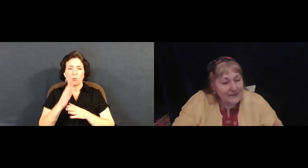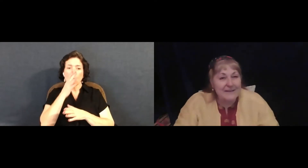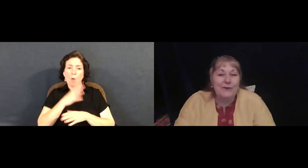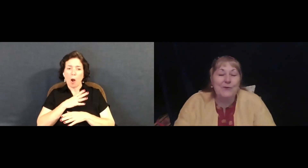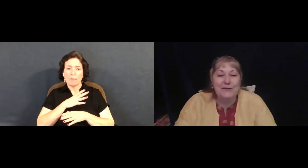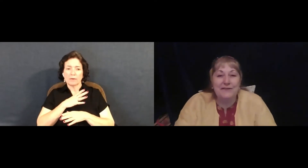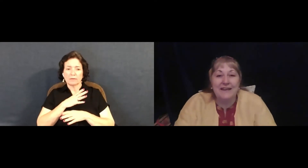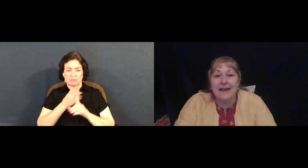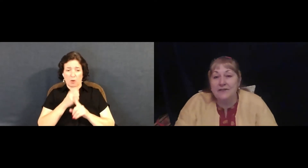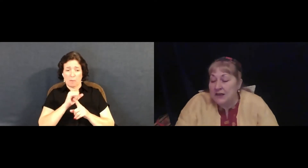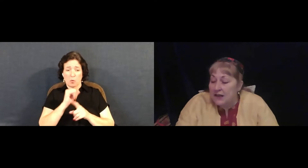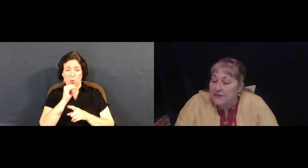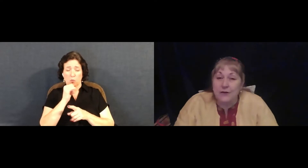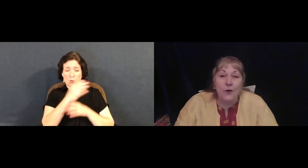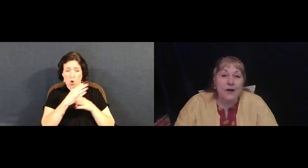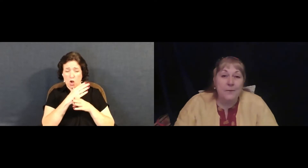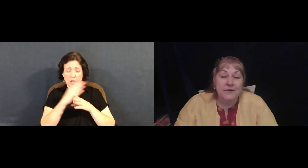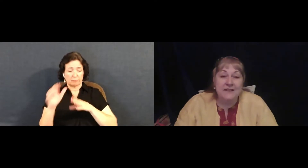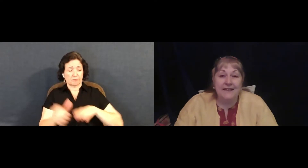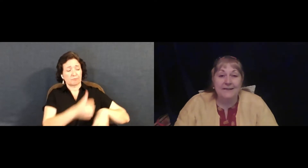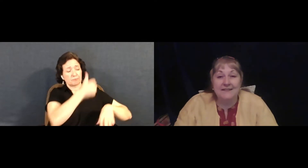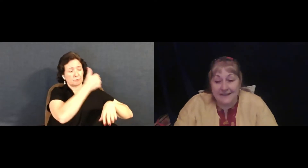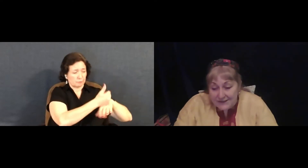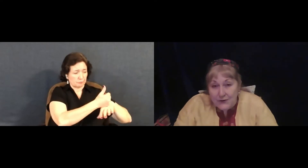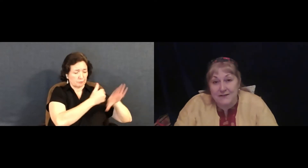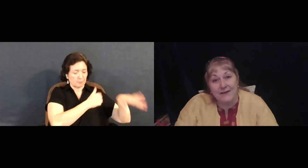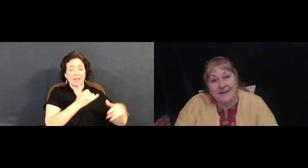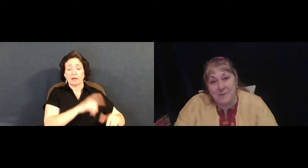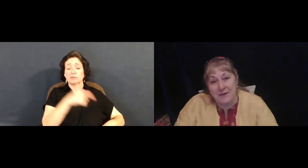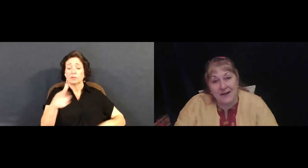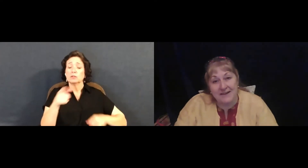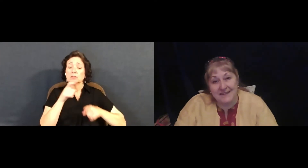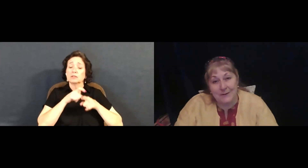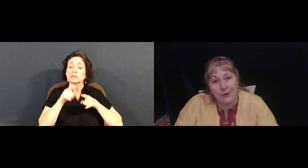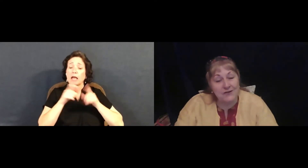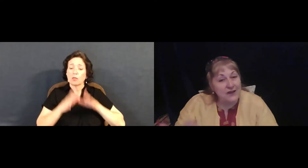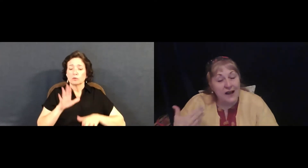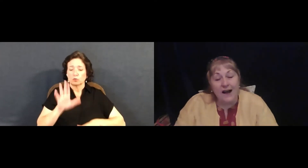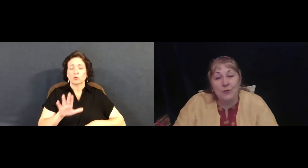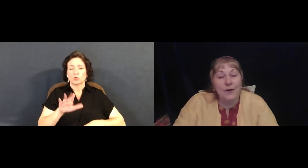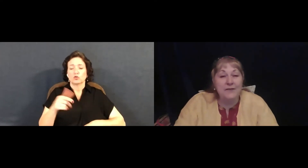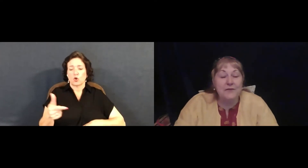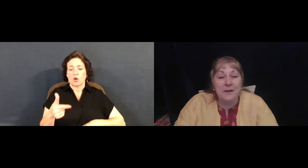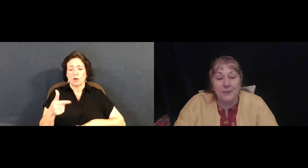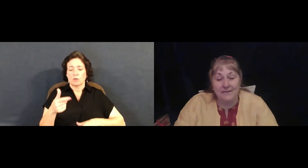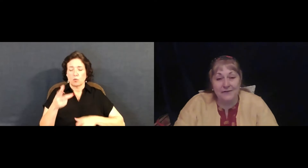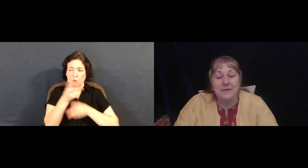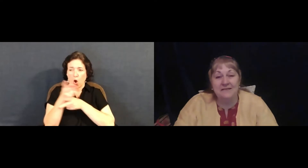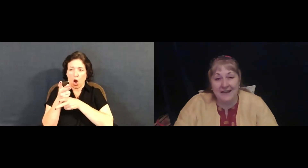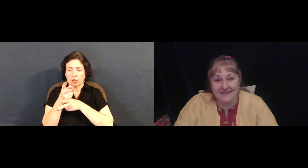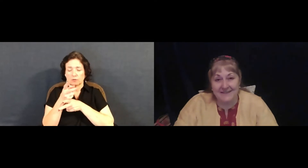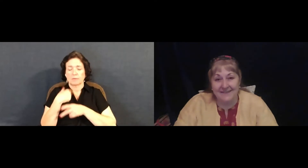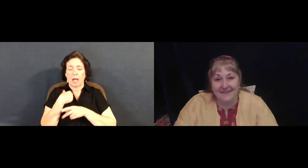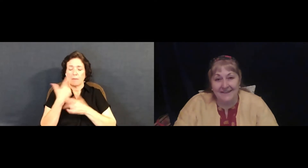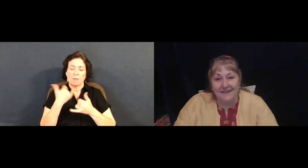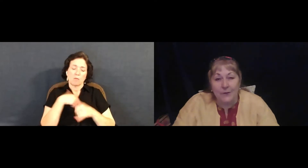put it in the corner of the cave, and then he woke up the tailor. He said, "It's your turn now, my friend, to keep watch. I'm away for my